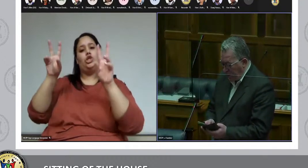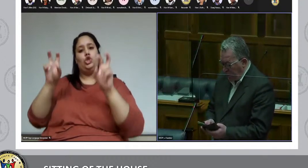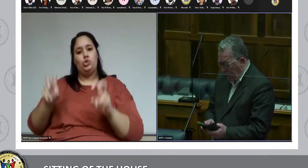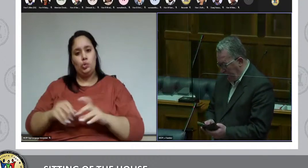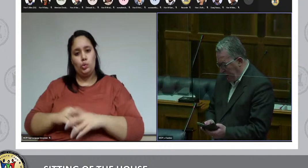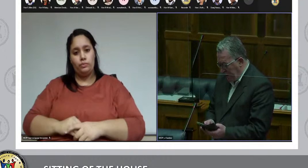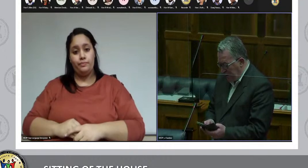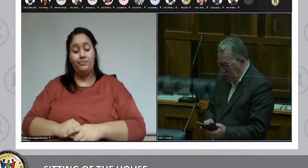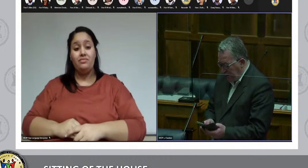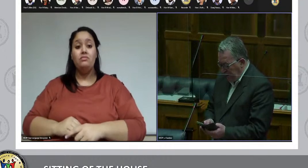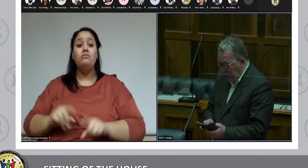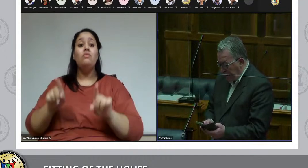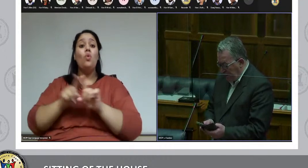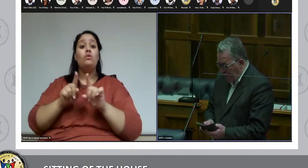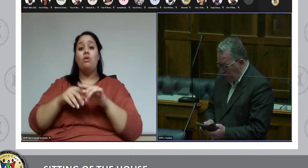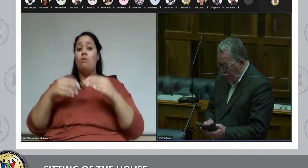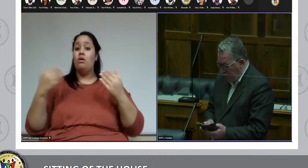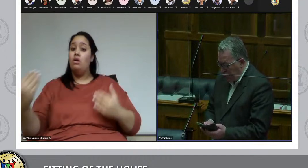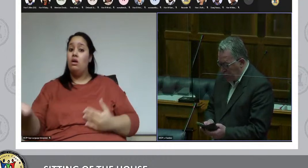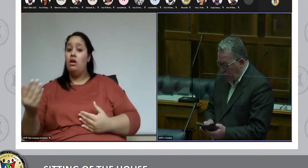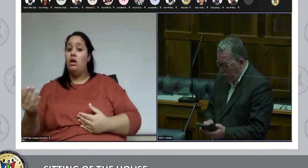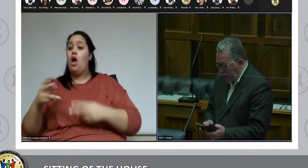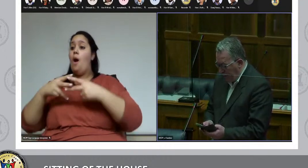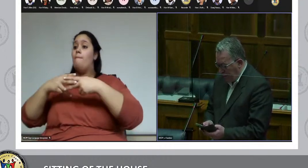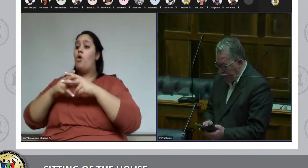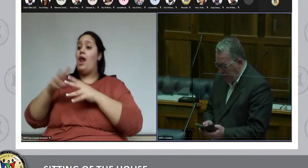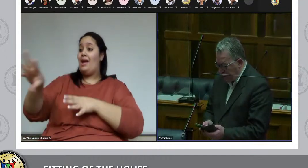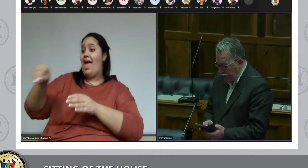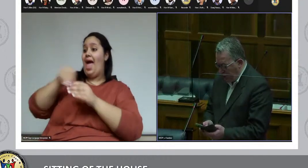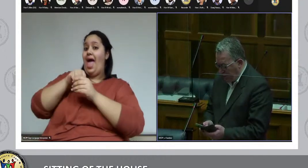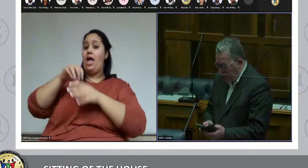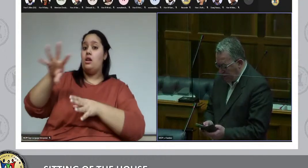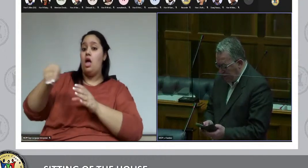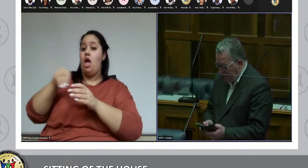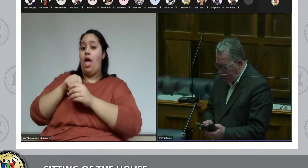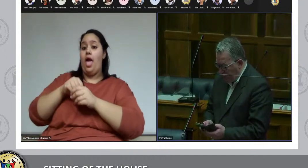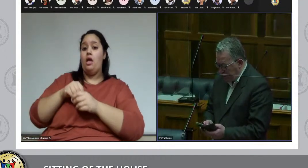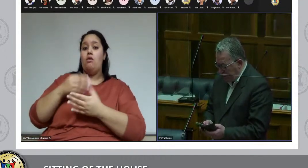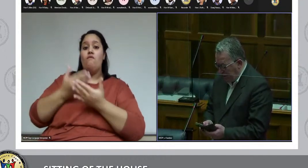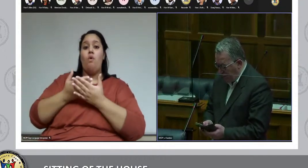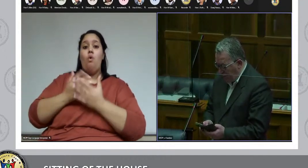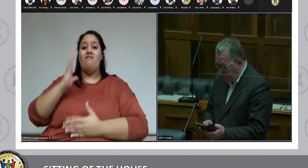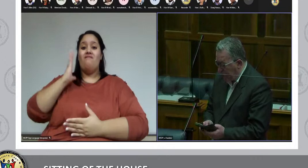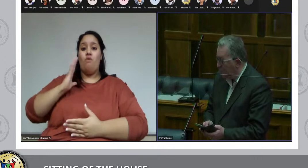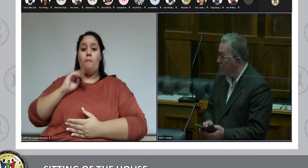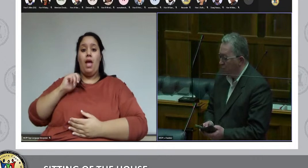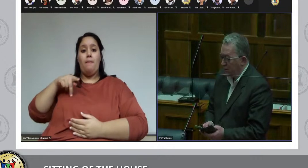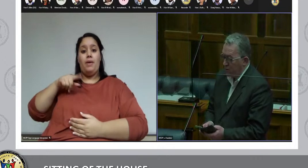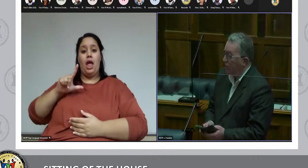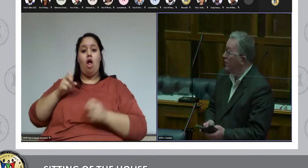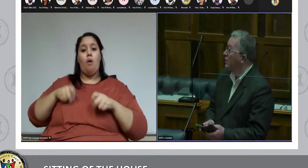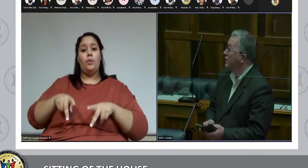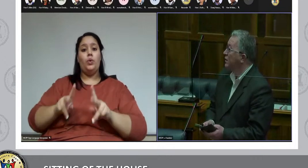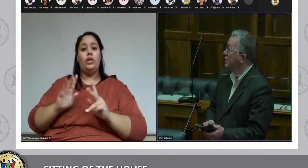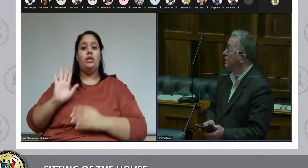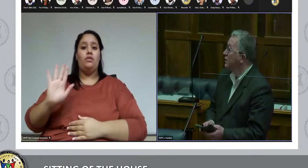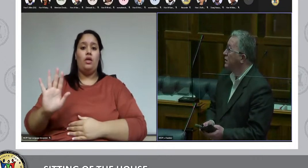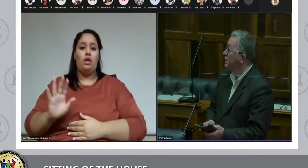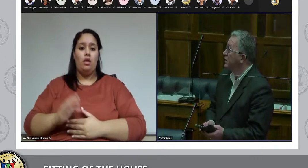halal products on the one hand in an attempt to boost the former MPL's chances Point of order.